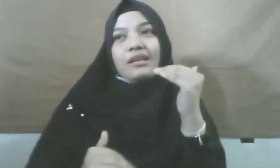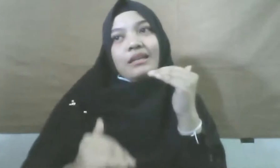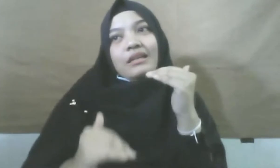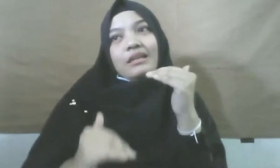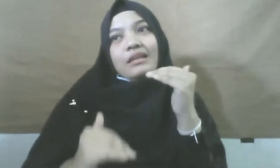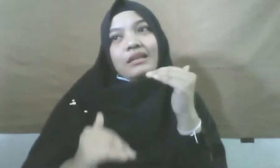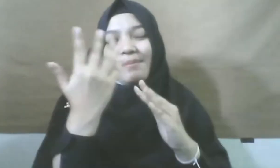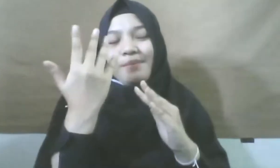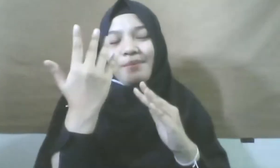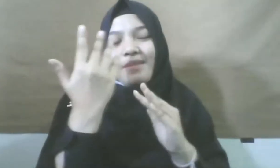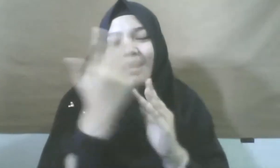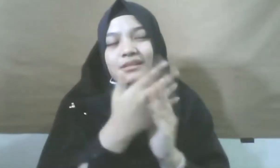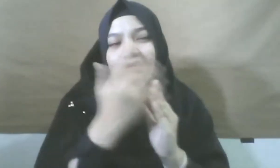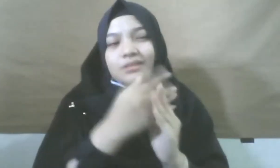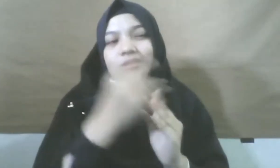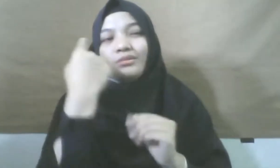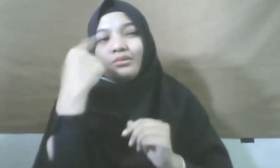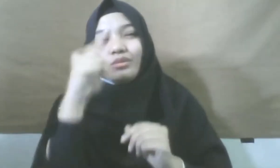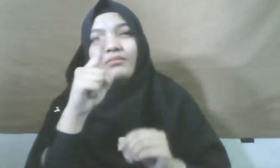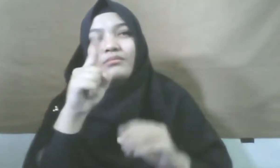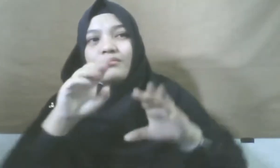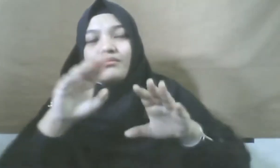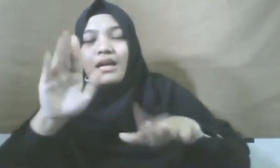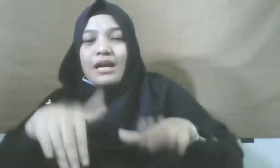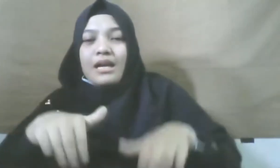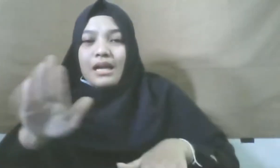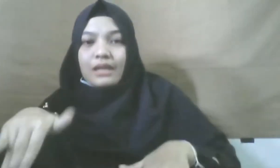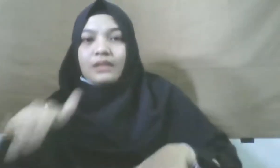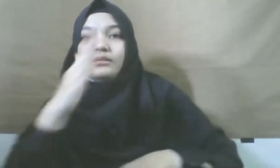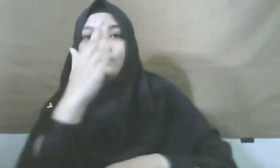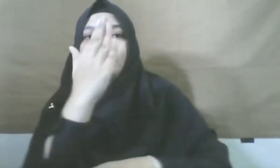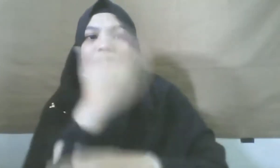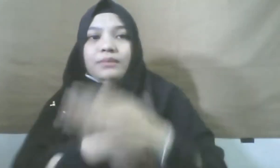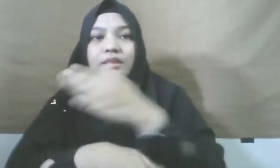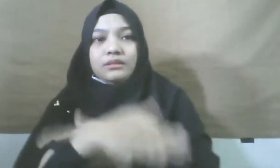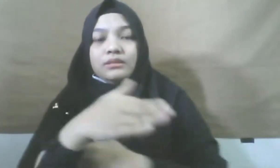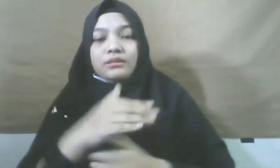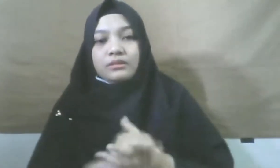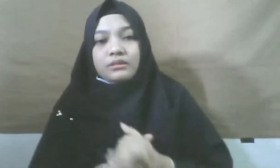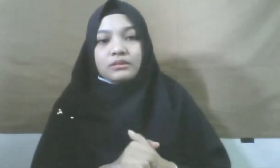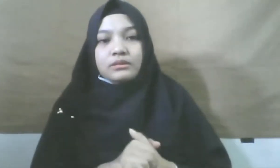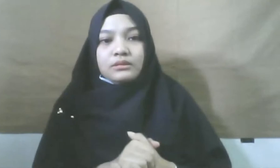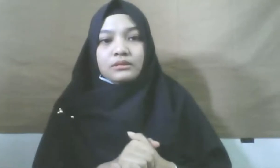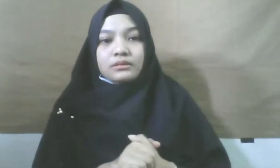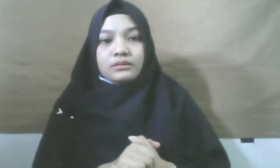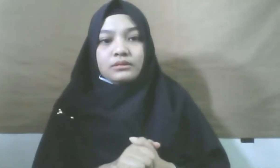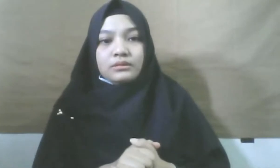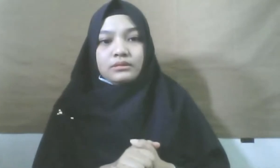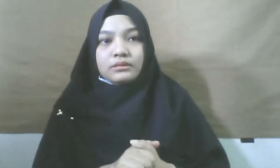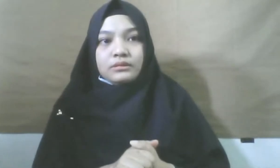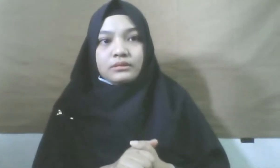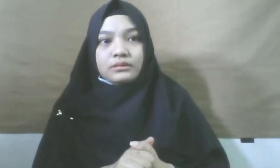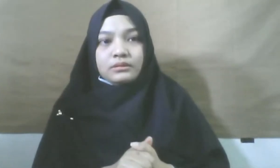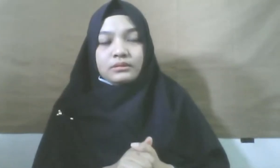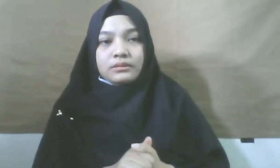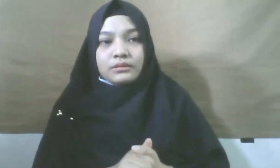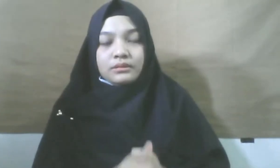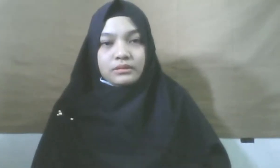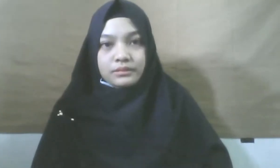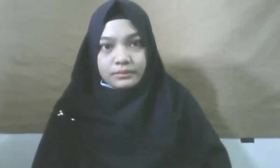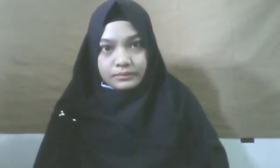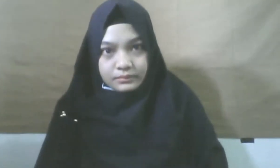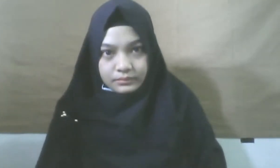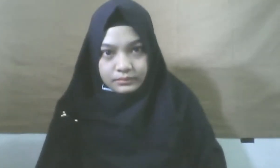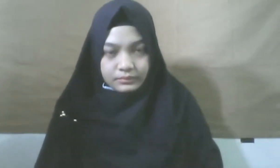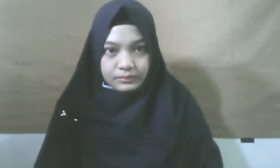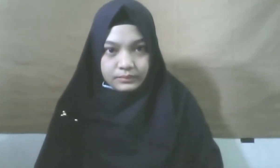run? Pak Slamet, your comment? Ajo, sorry. Can we please ask take question from Ibu Nino Pambudi?